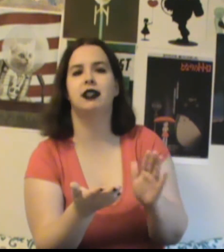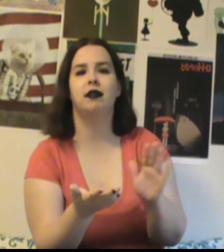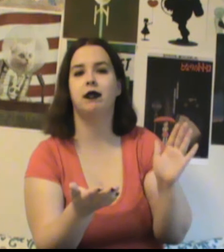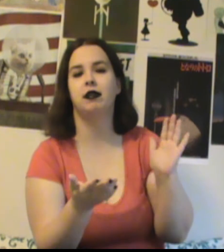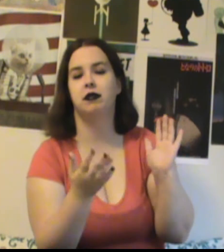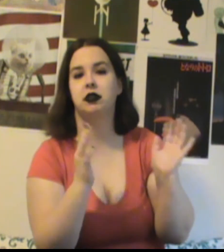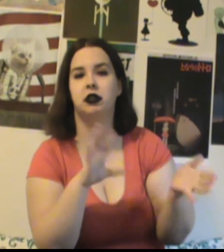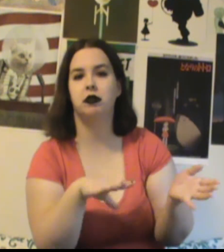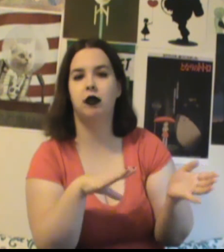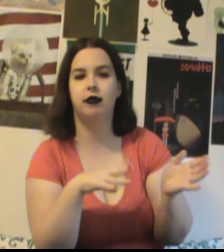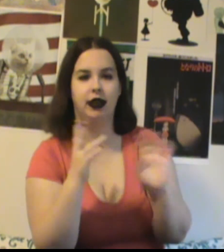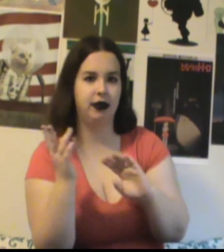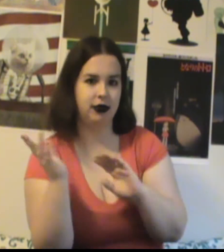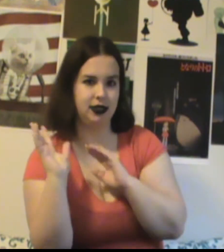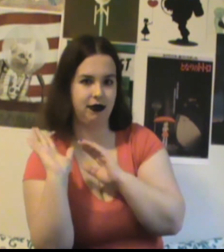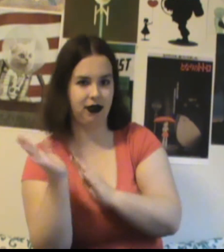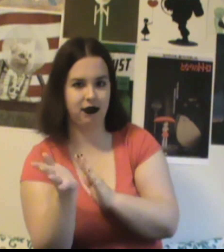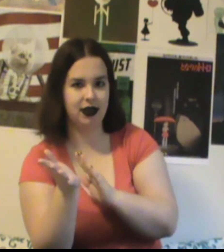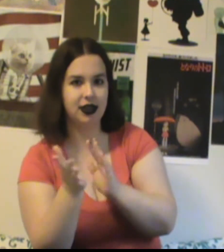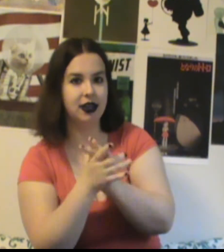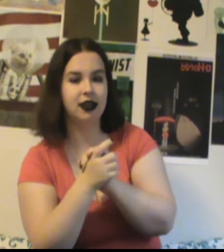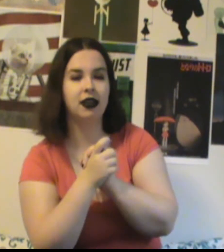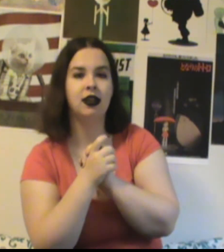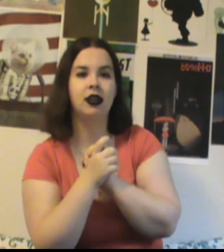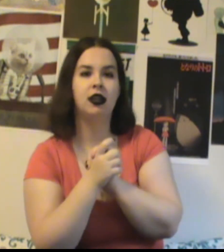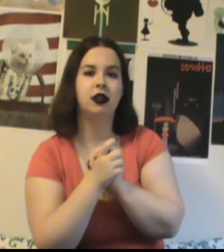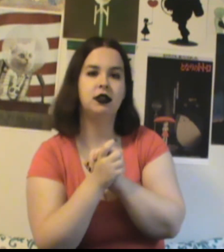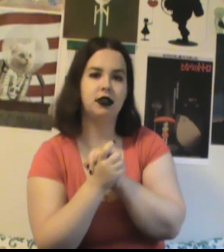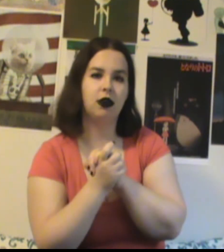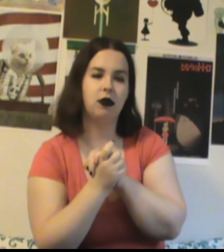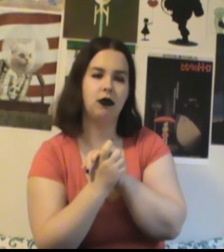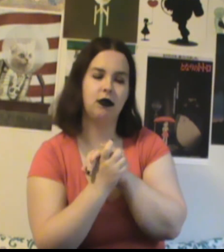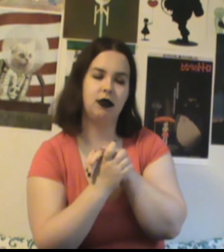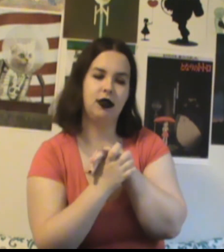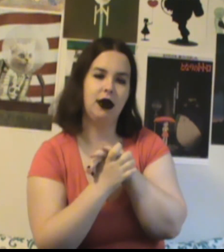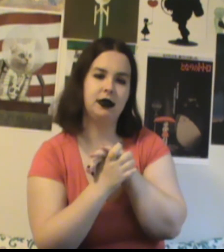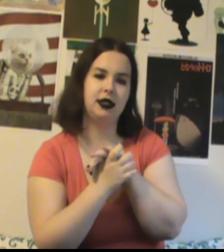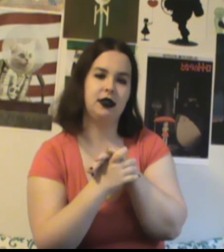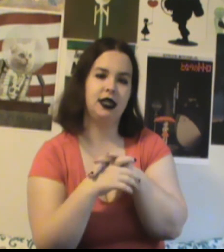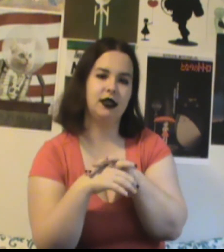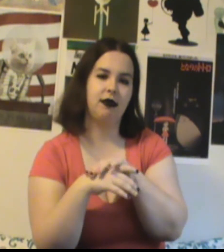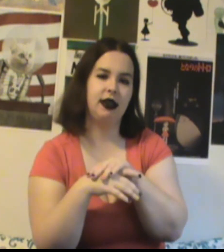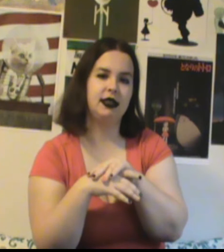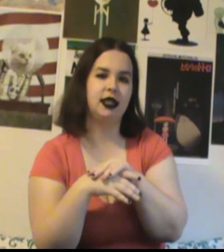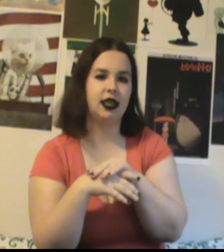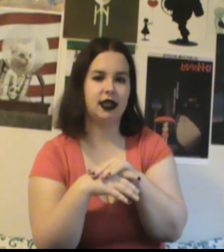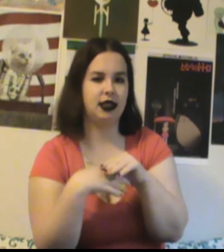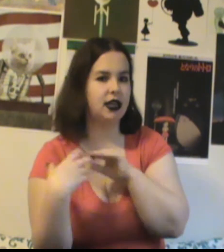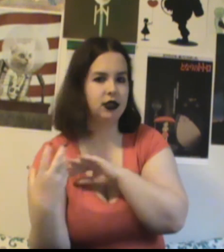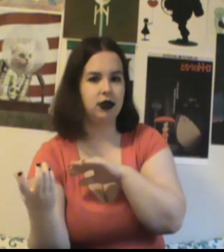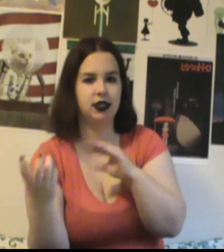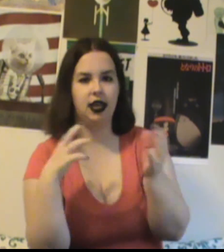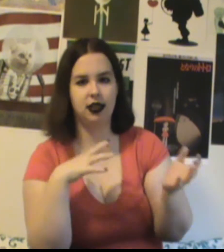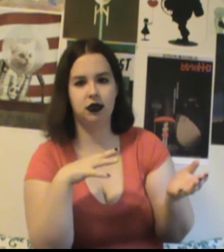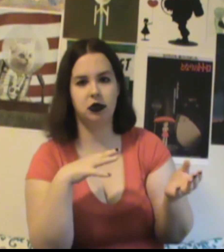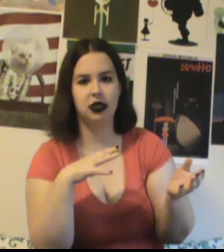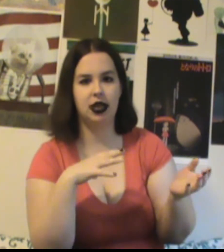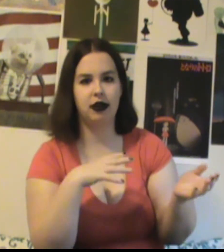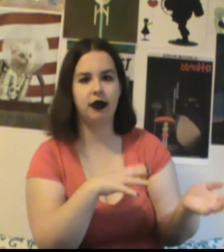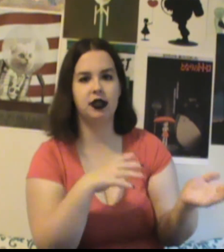safer if she drove than it was if her friend did. So that was interesting to finally see like that sort of side of the story that eventually